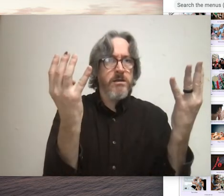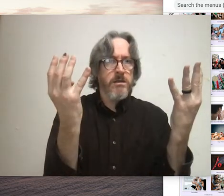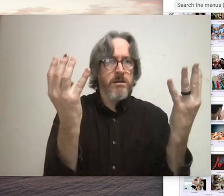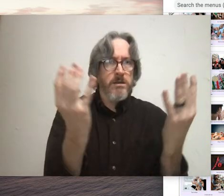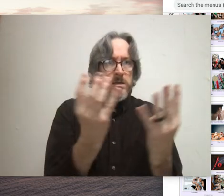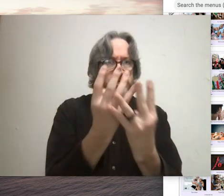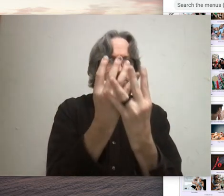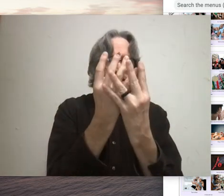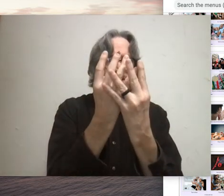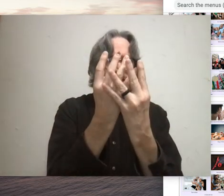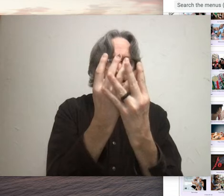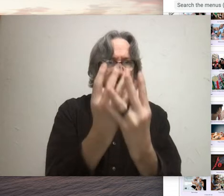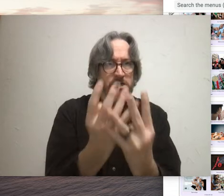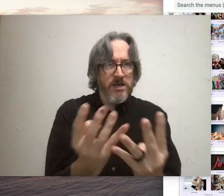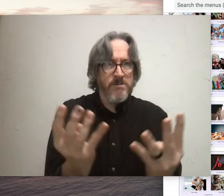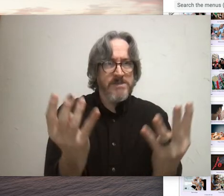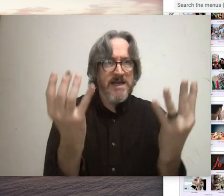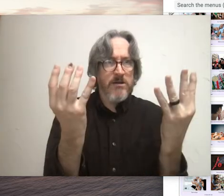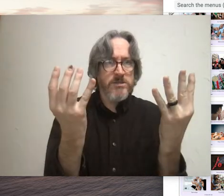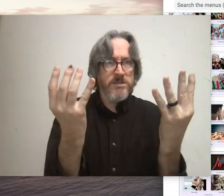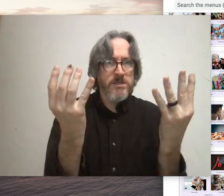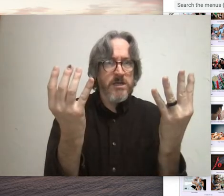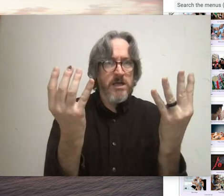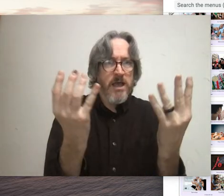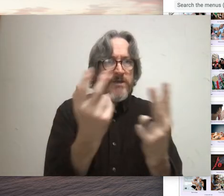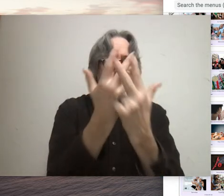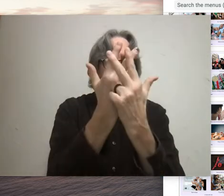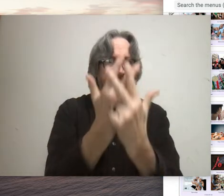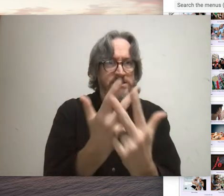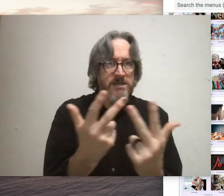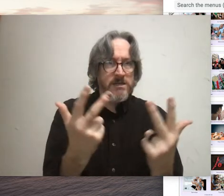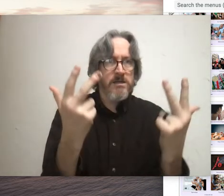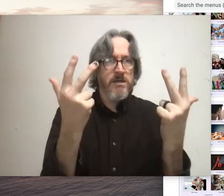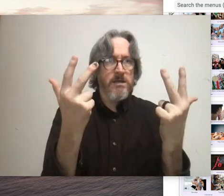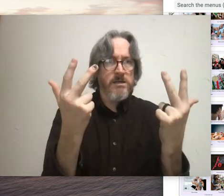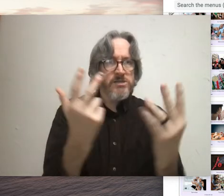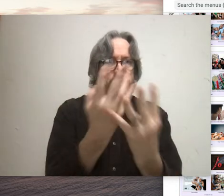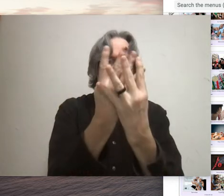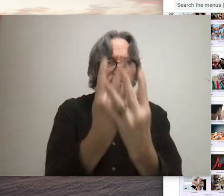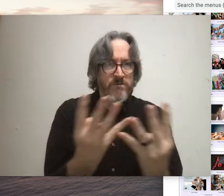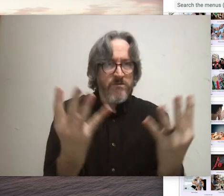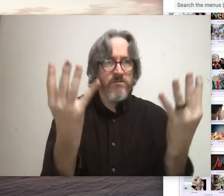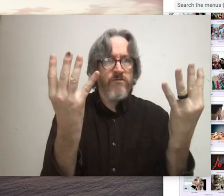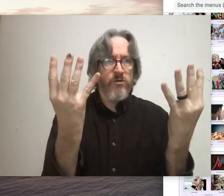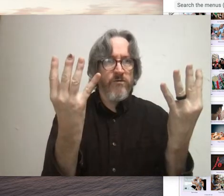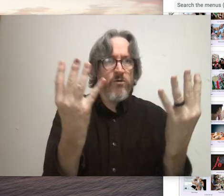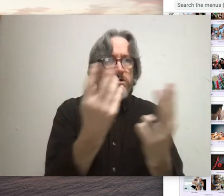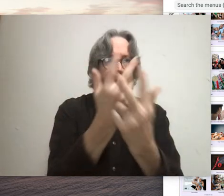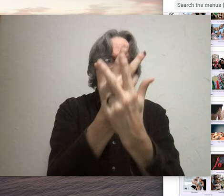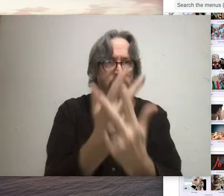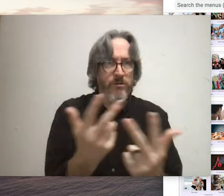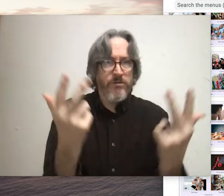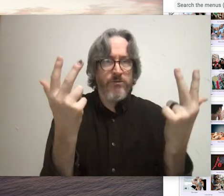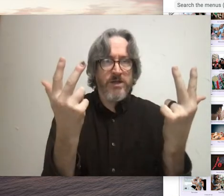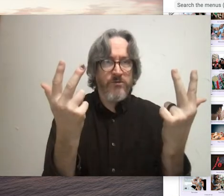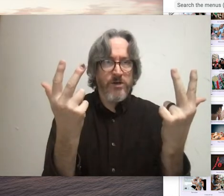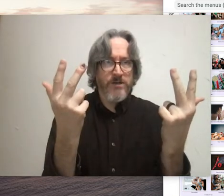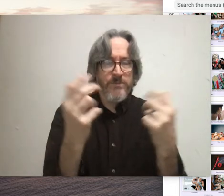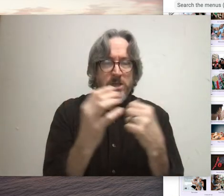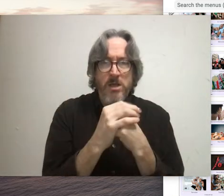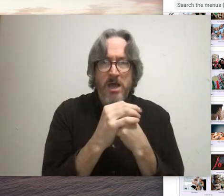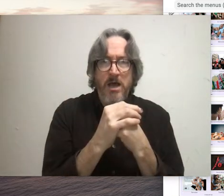Hanukkah starts from the center and comes out, and then Kwanzaa, so it's 4 and 4, 3